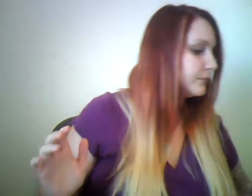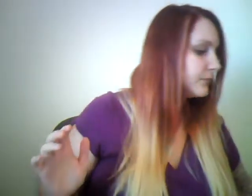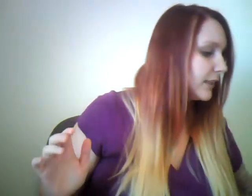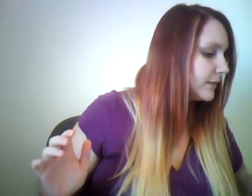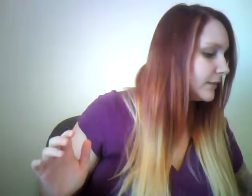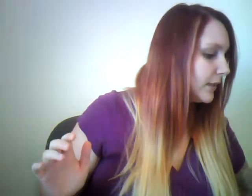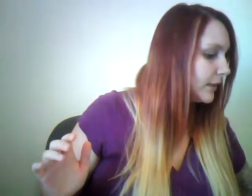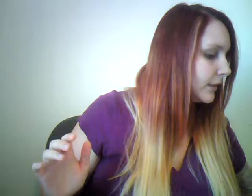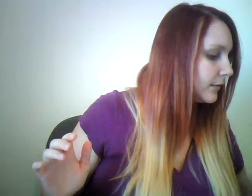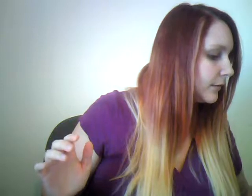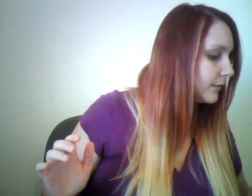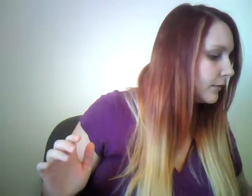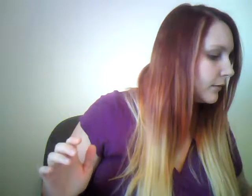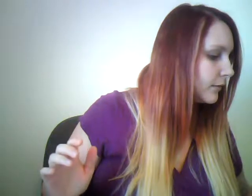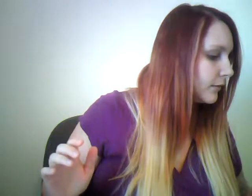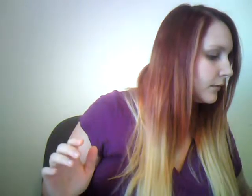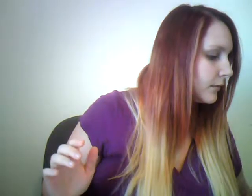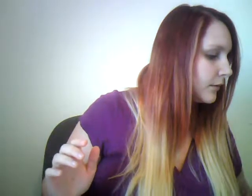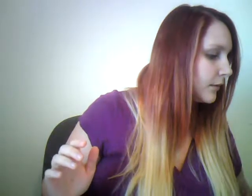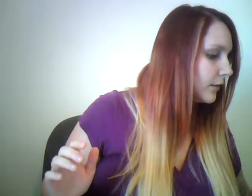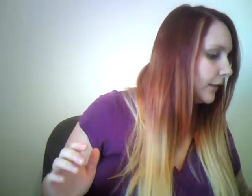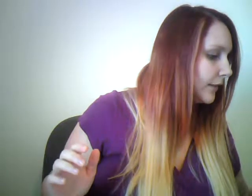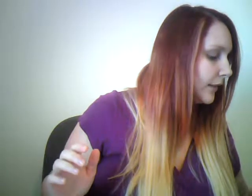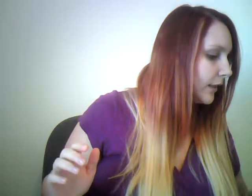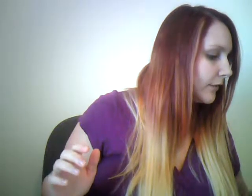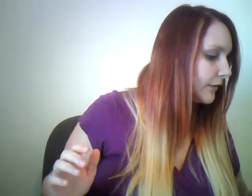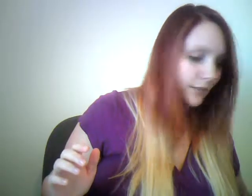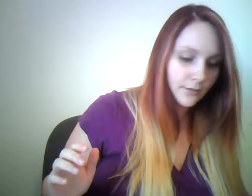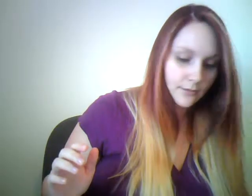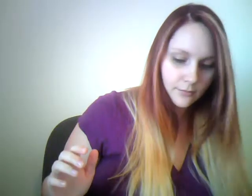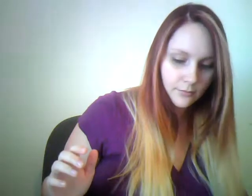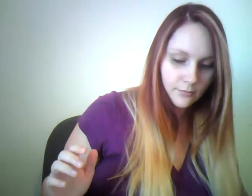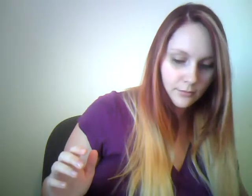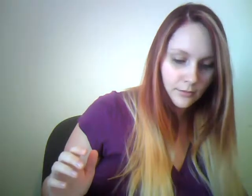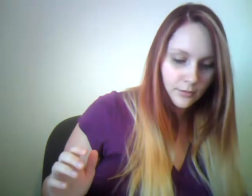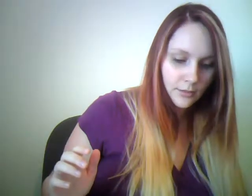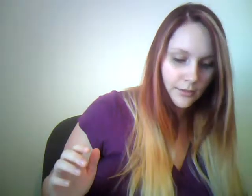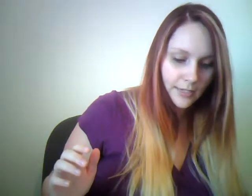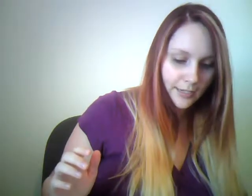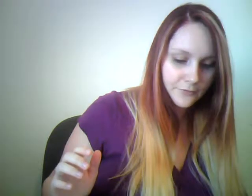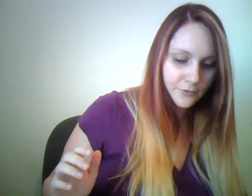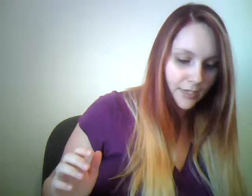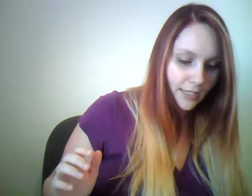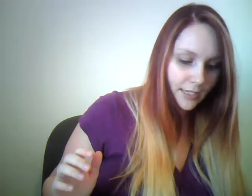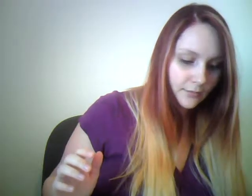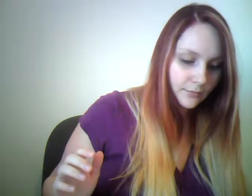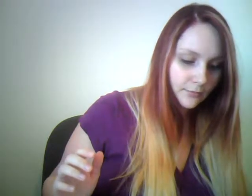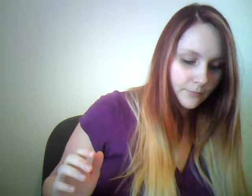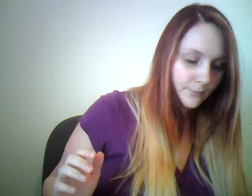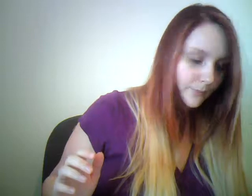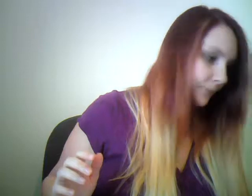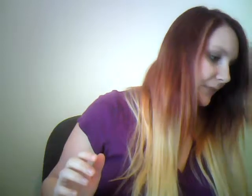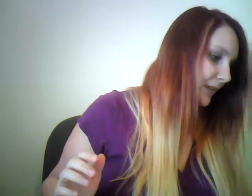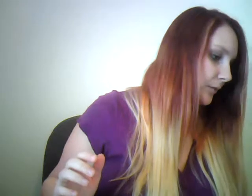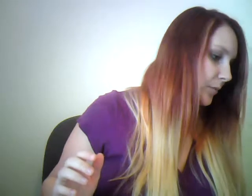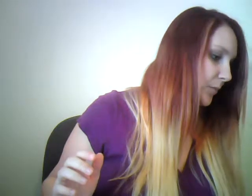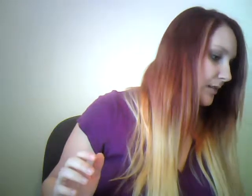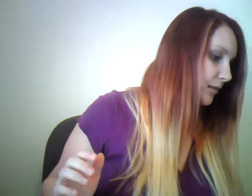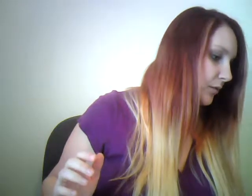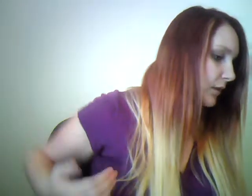Let's see. And then I think after that, it repeats the chorus